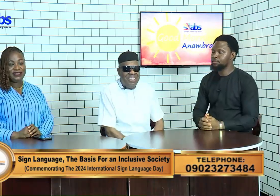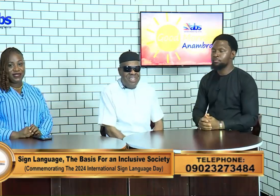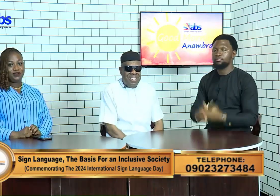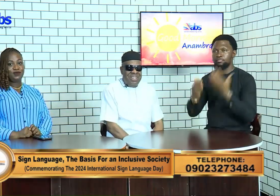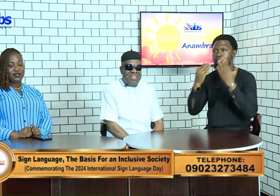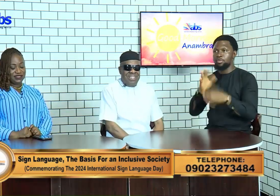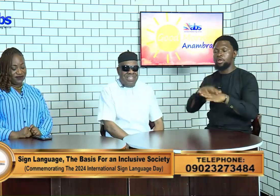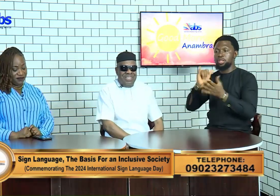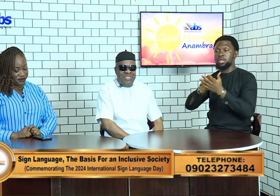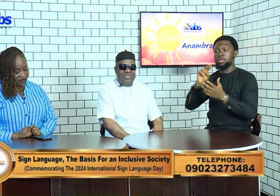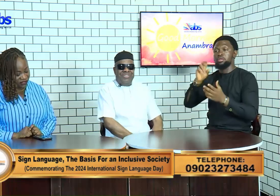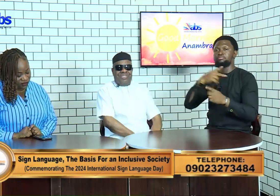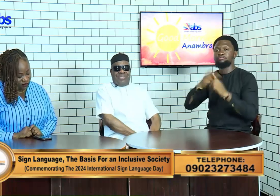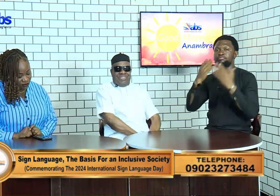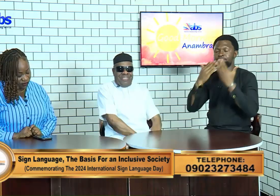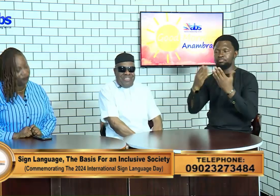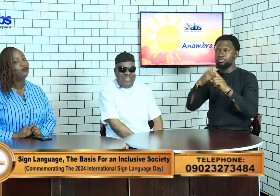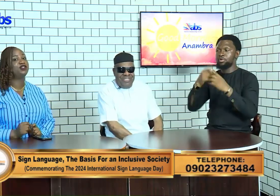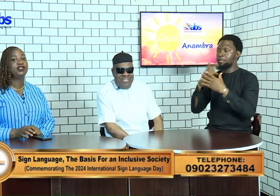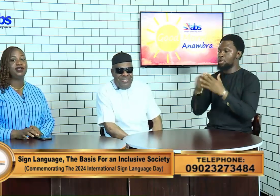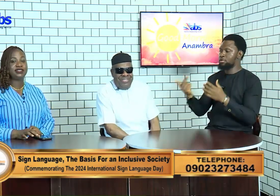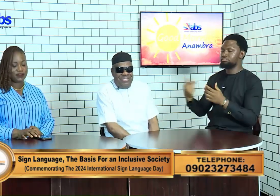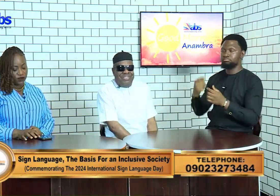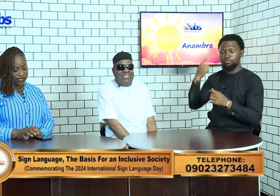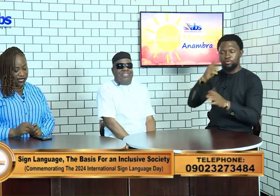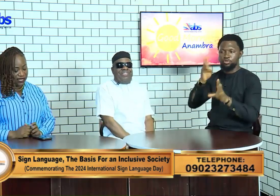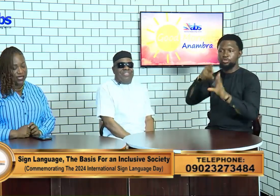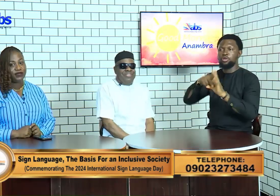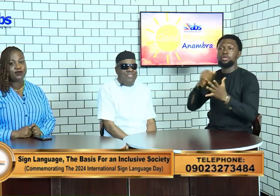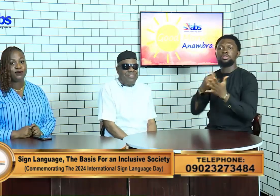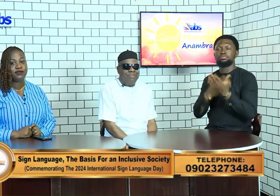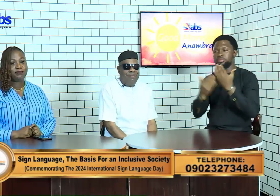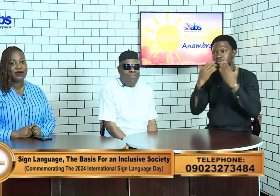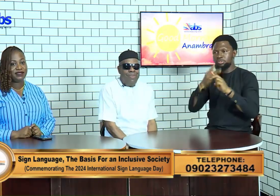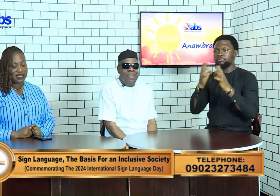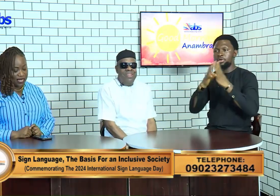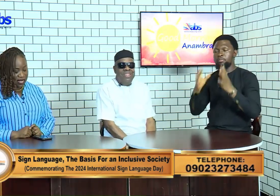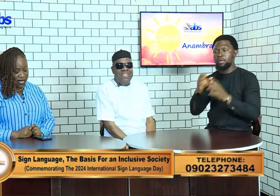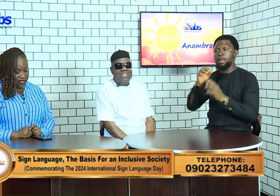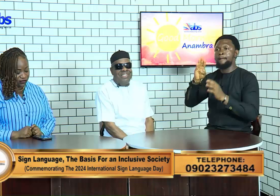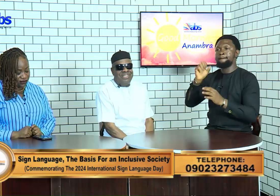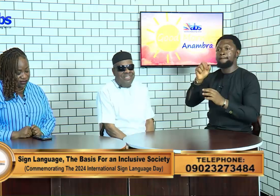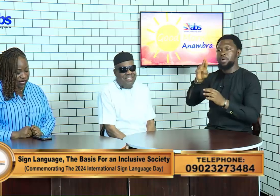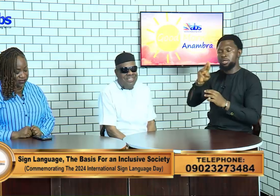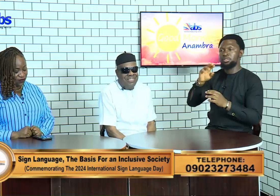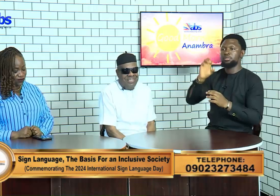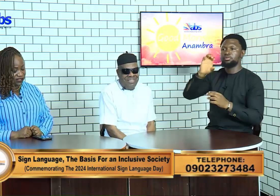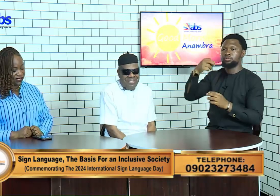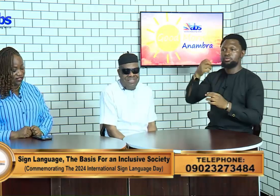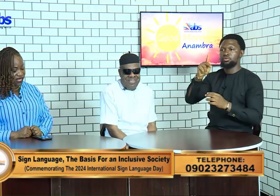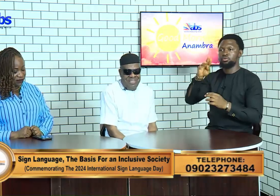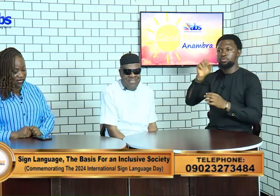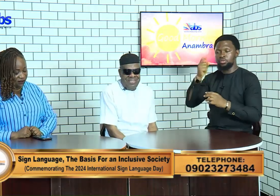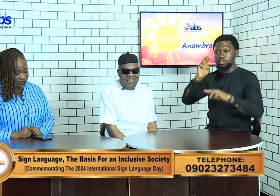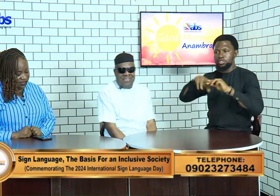Well, on that note, we want to say a very big thank you to both of you for joining us this morning. Thank you so much, Barrister Chuks Ezewuze,